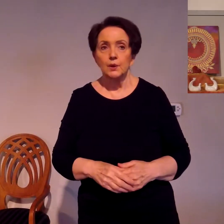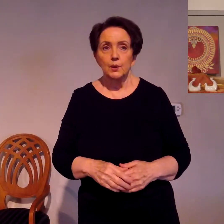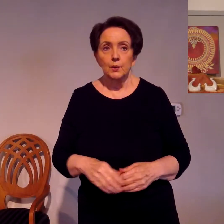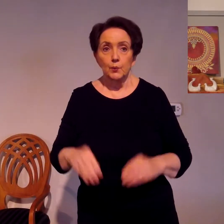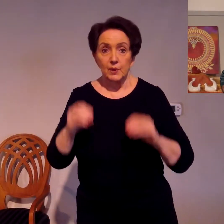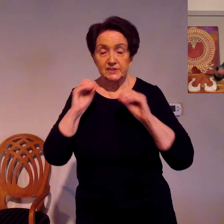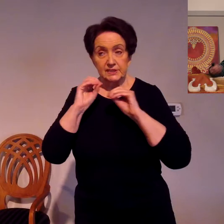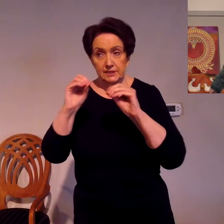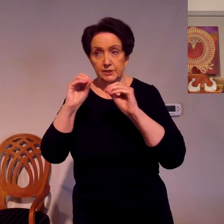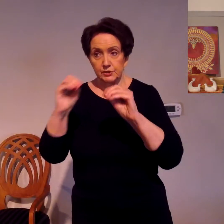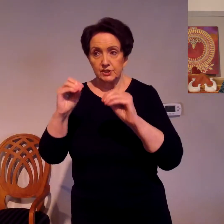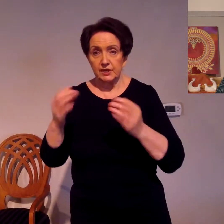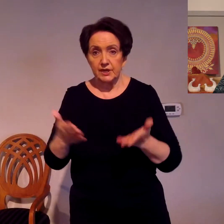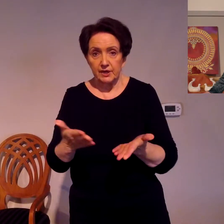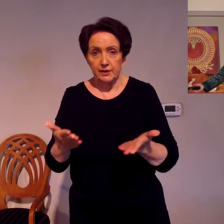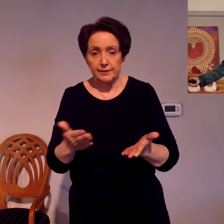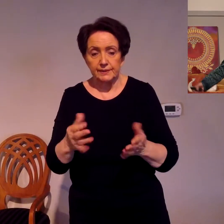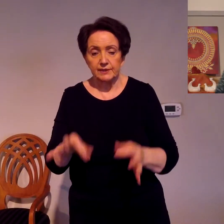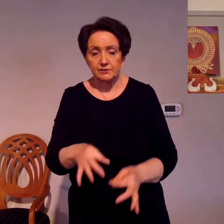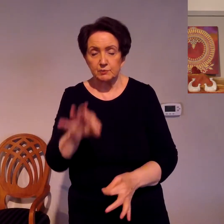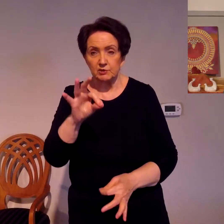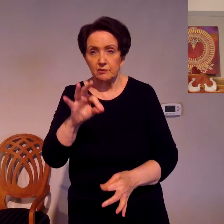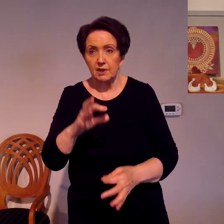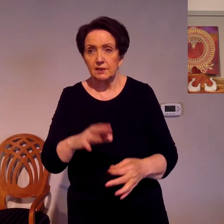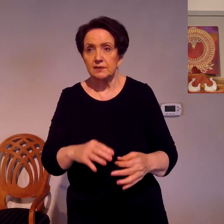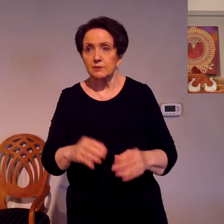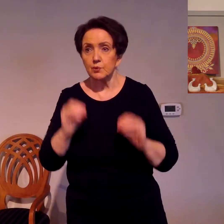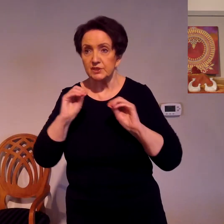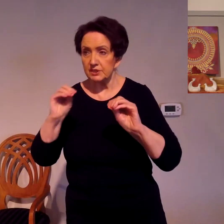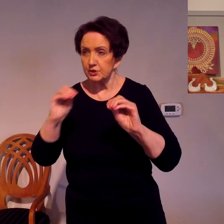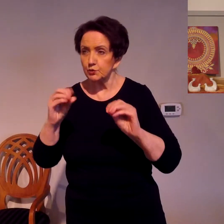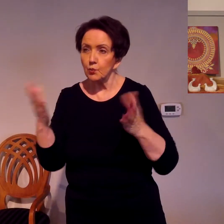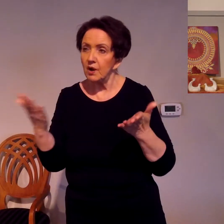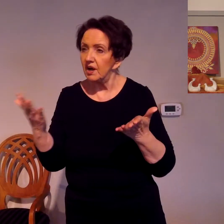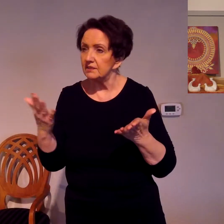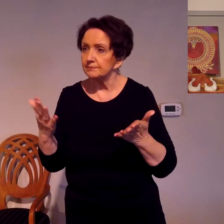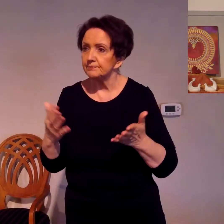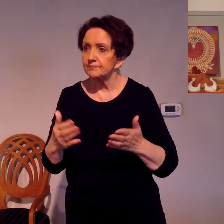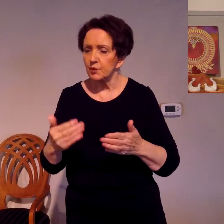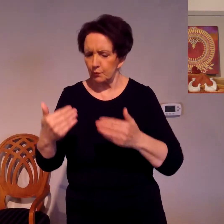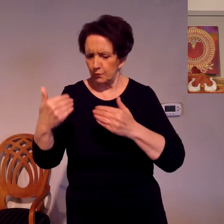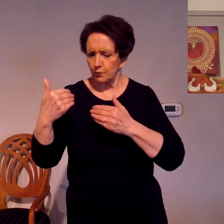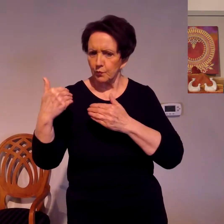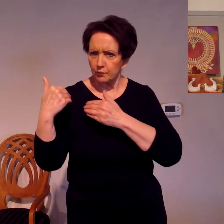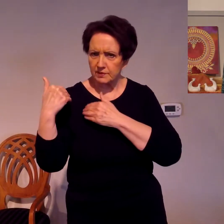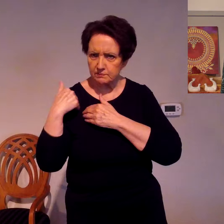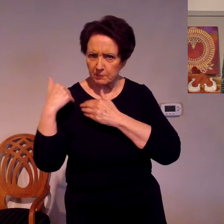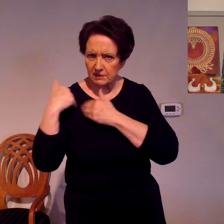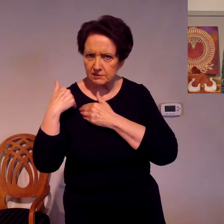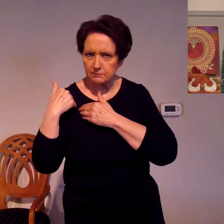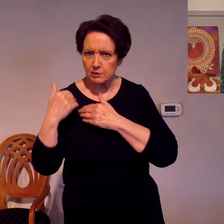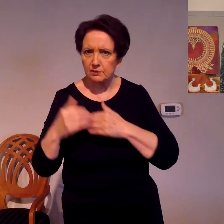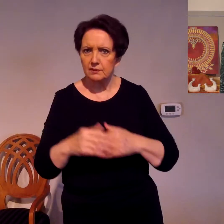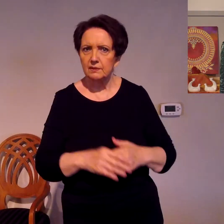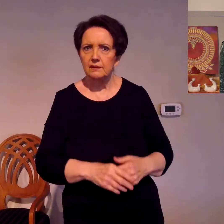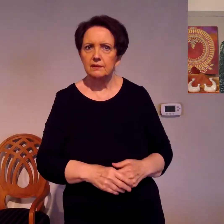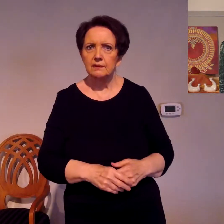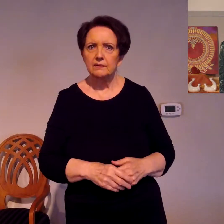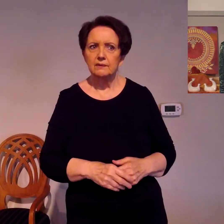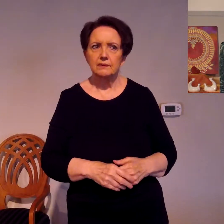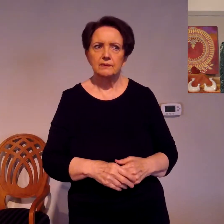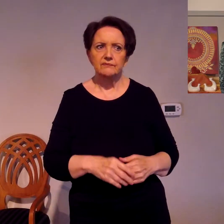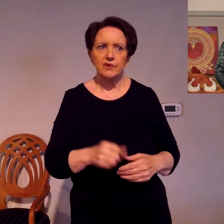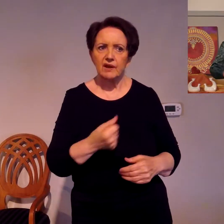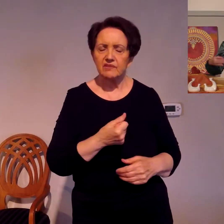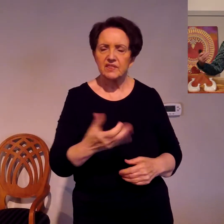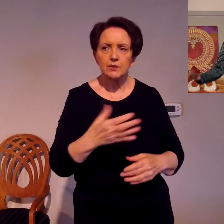in our spirituality, we teach what? We're responsible. We're responsible for what we're